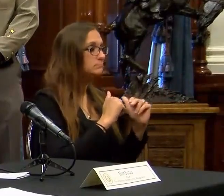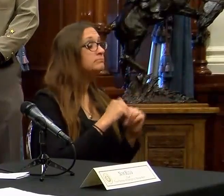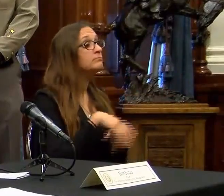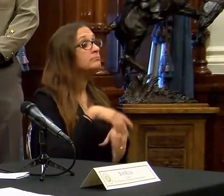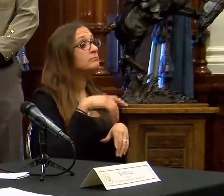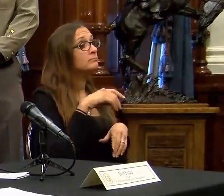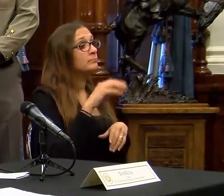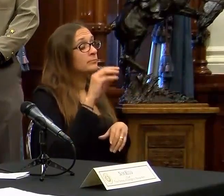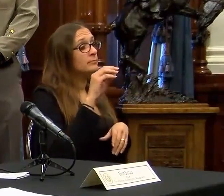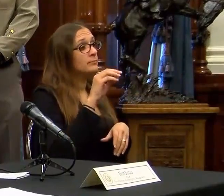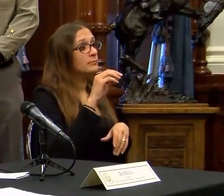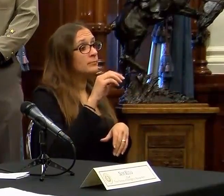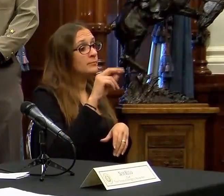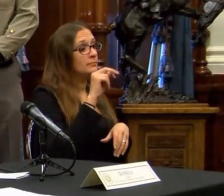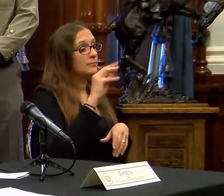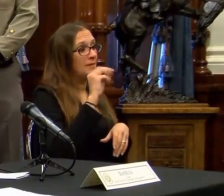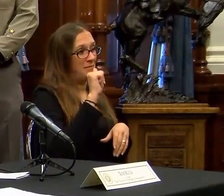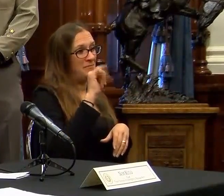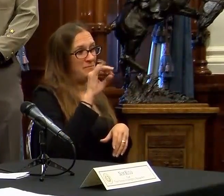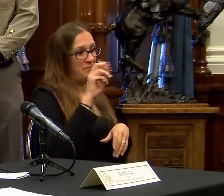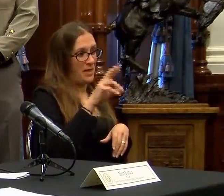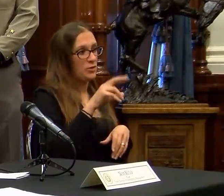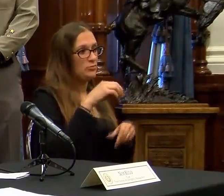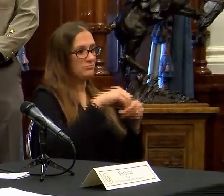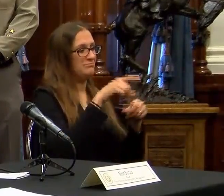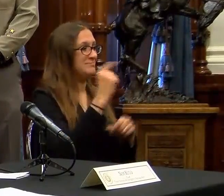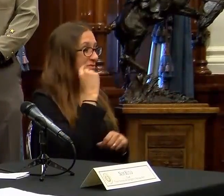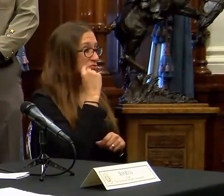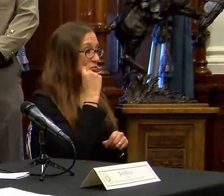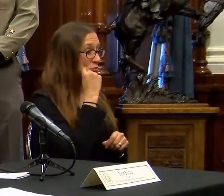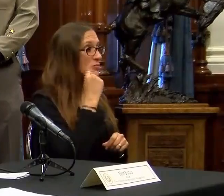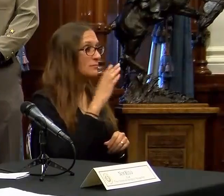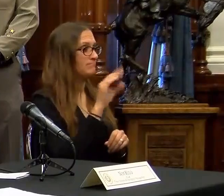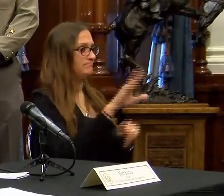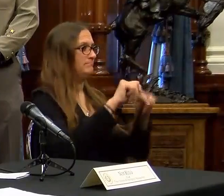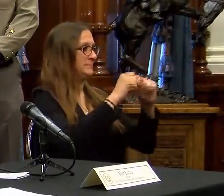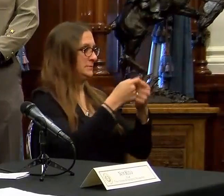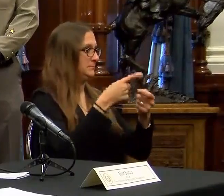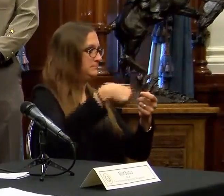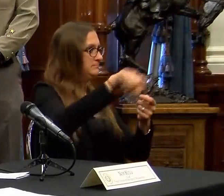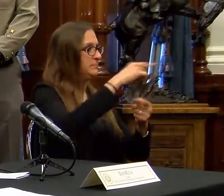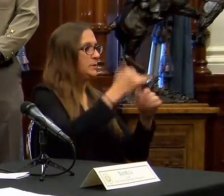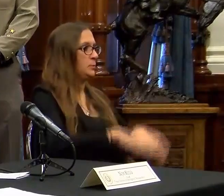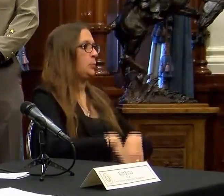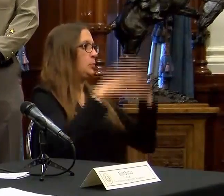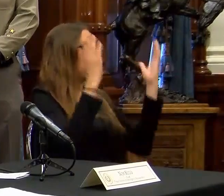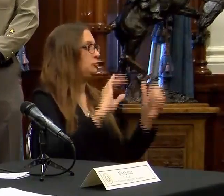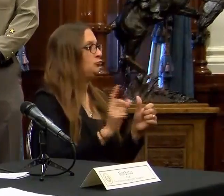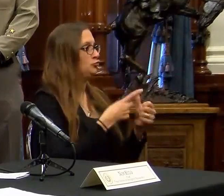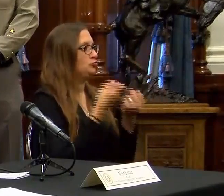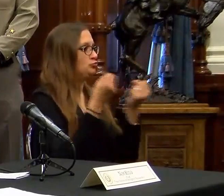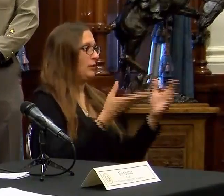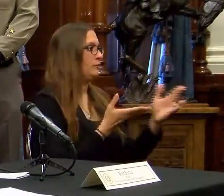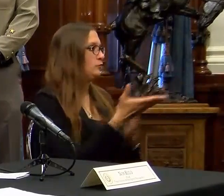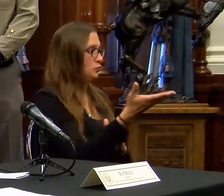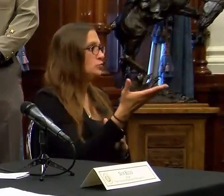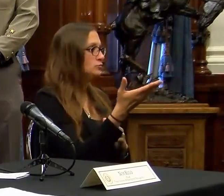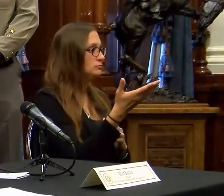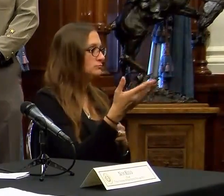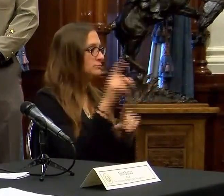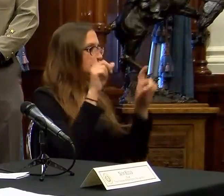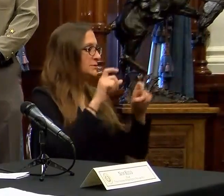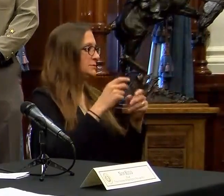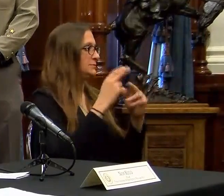announce that Mayor Nirenberg and the City of San Antonio and his team are opening the first drive-through testing facility in